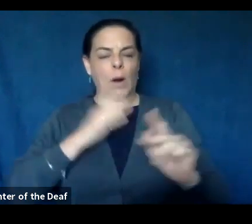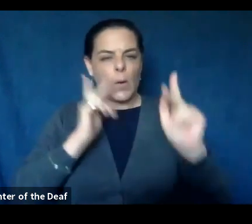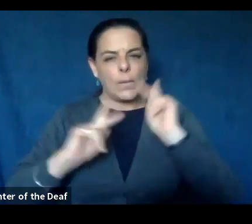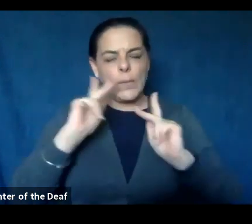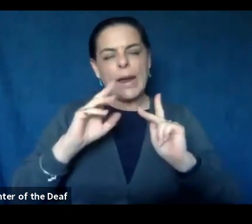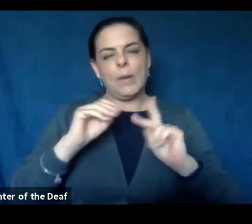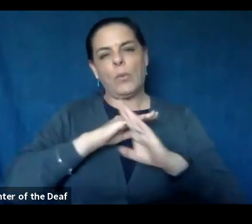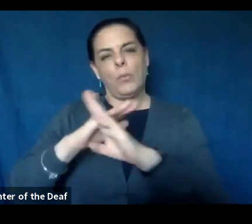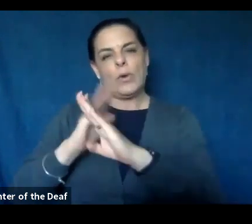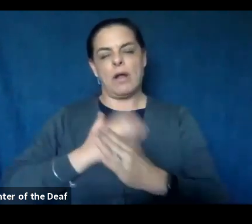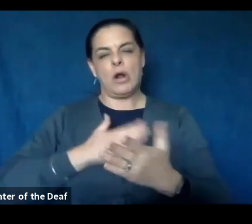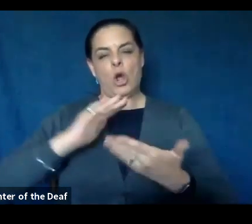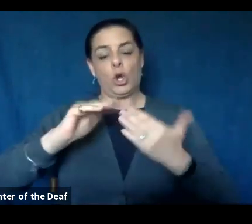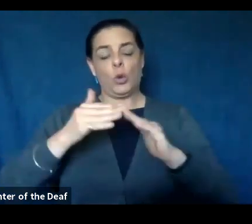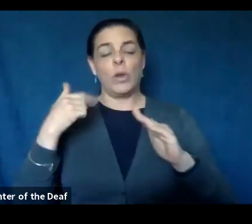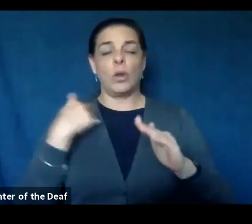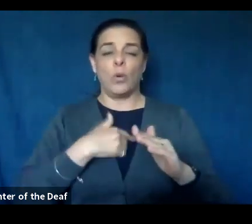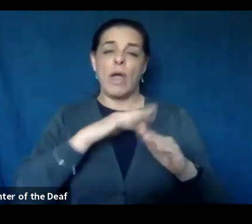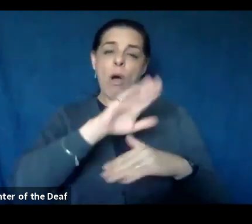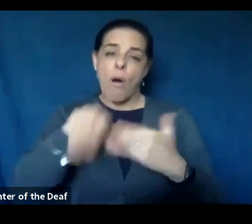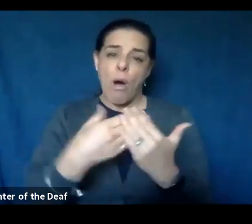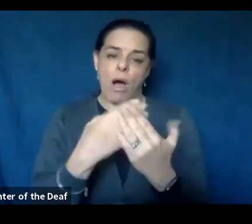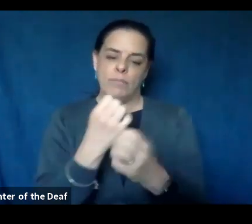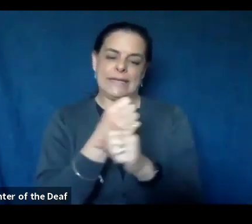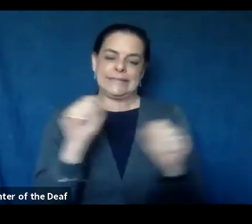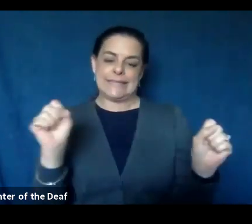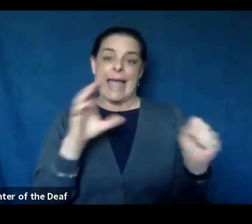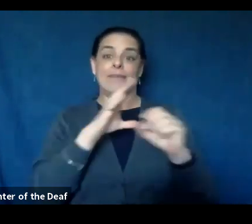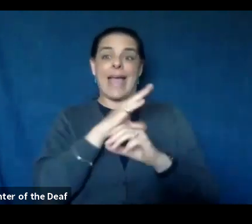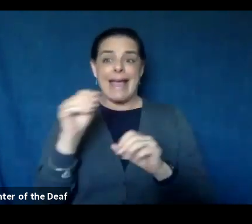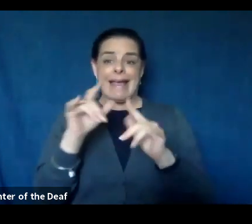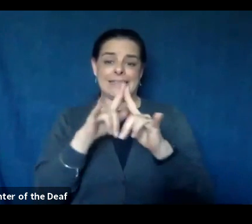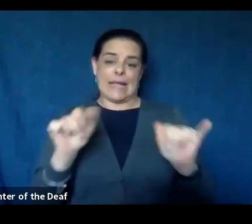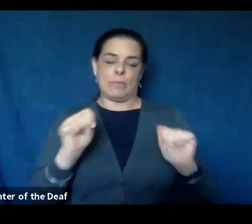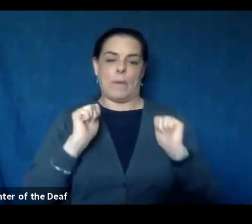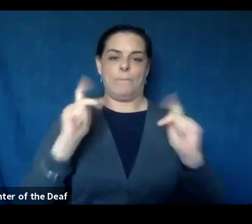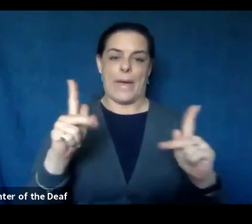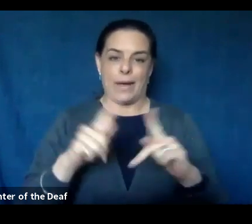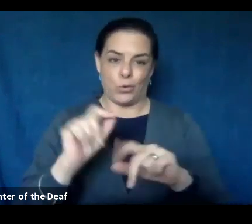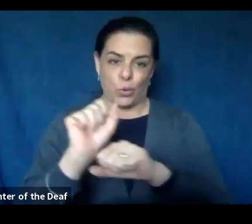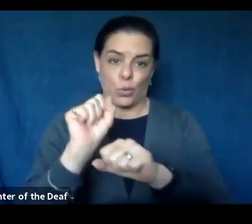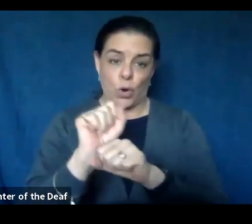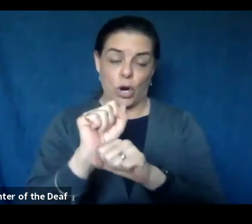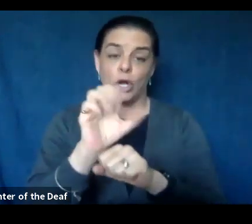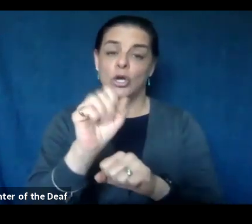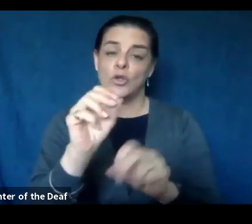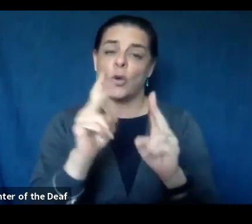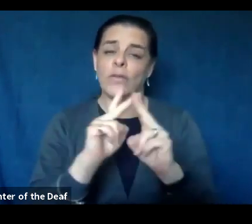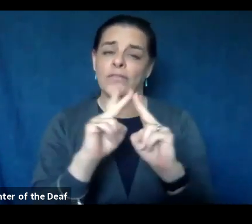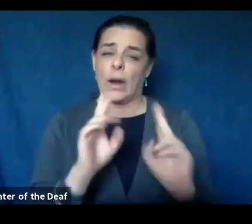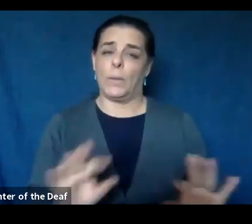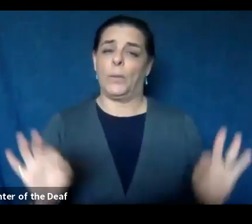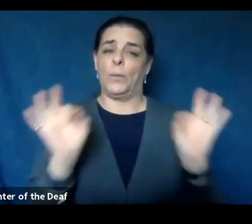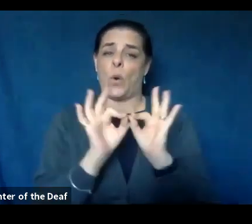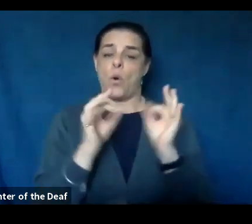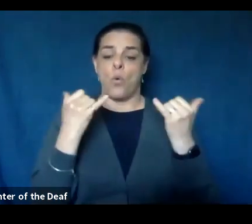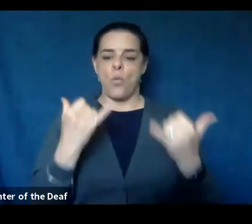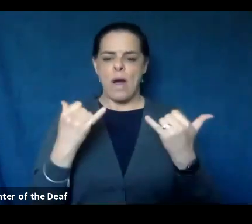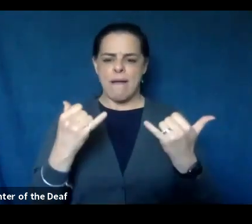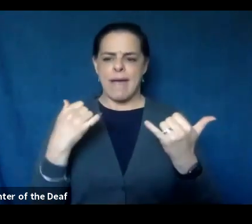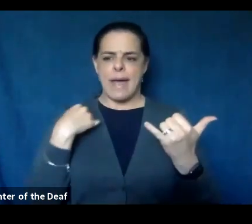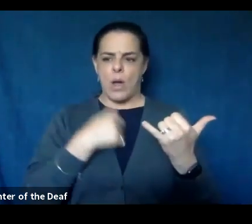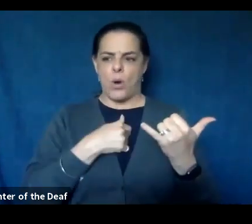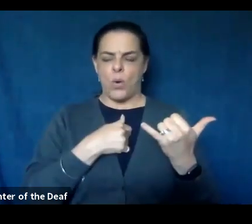community so that we can all be safe while getting back to work. And that's really important that we, at this point, we really commit ourselves,